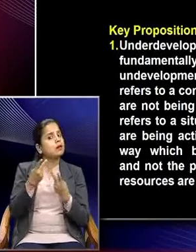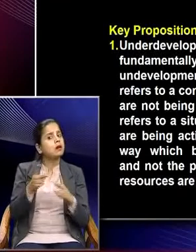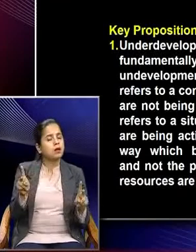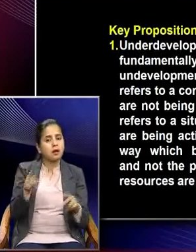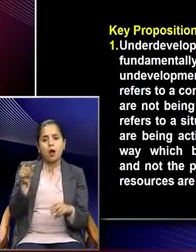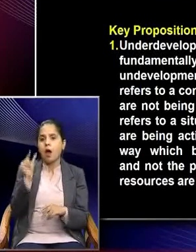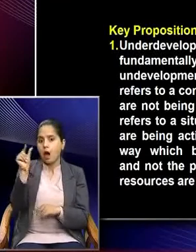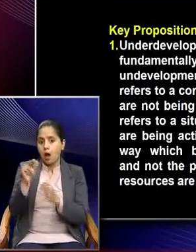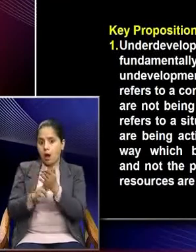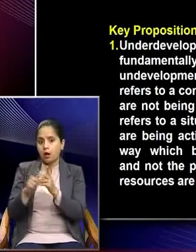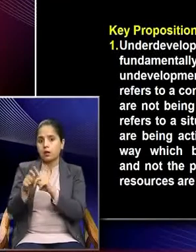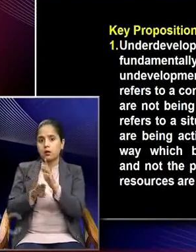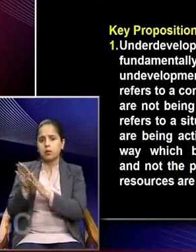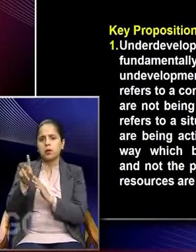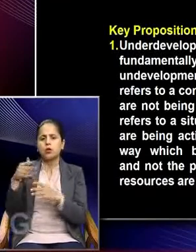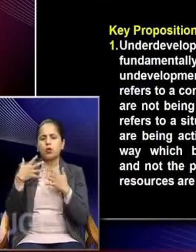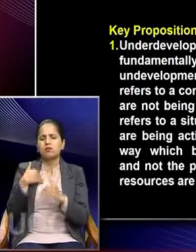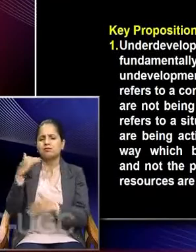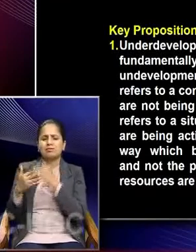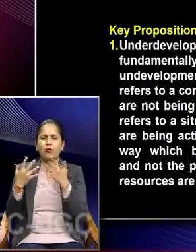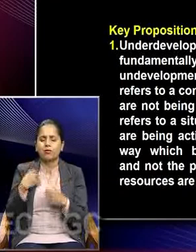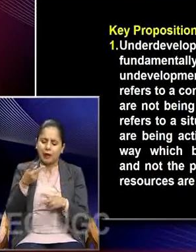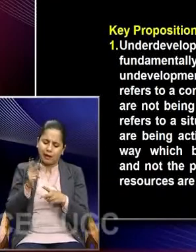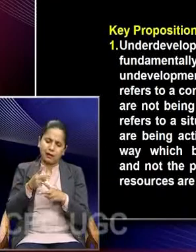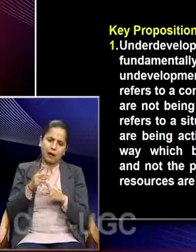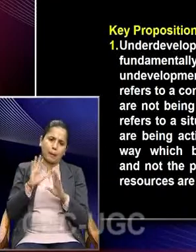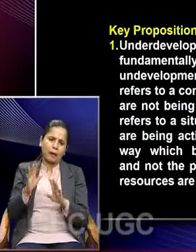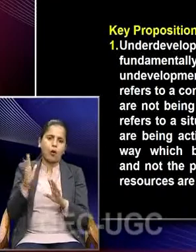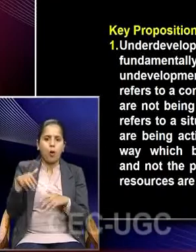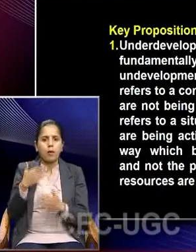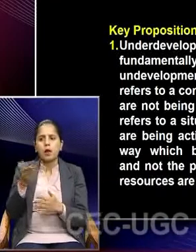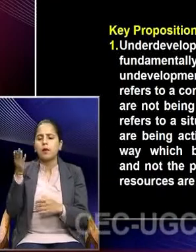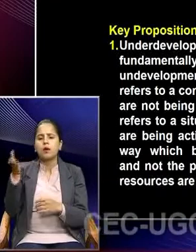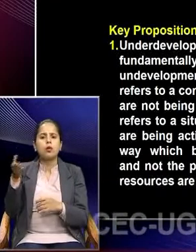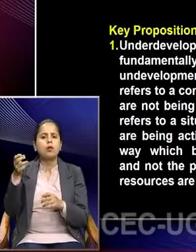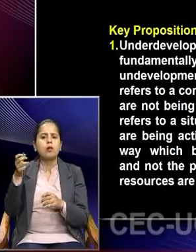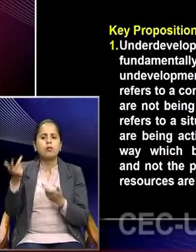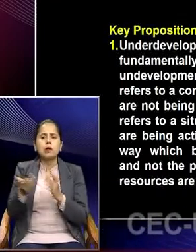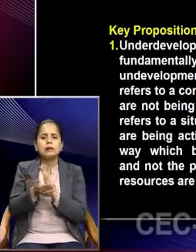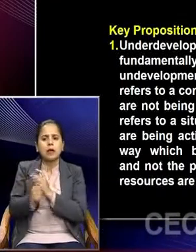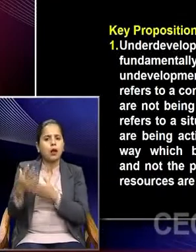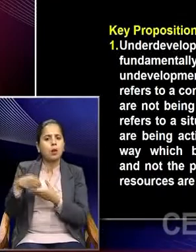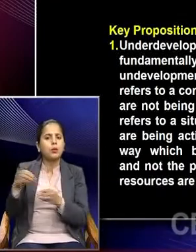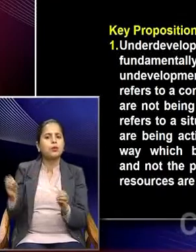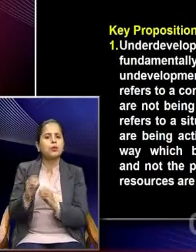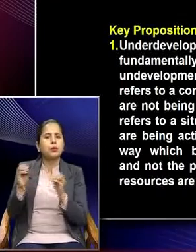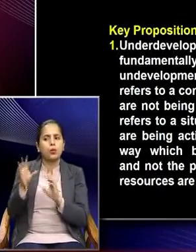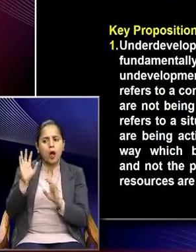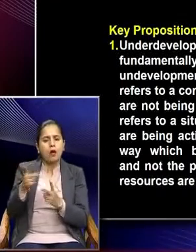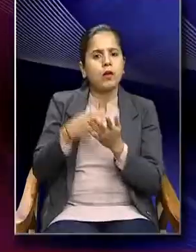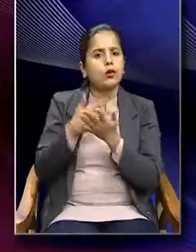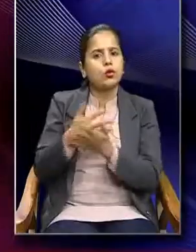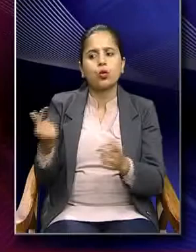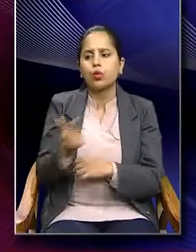that you are not willing to develop yourself, or you are not capable of utilizing your own resources. The later